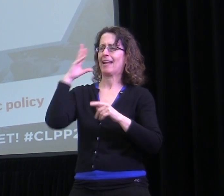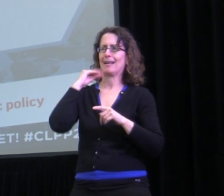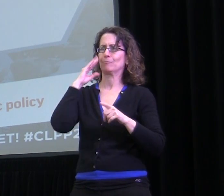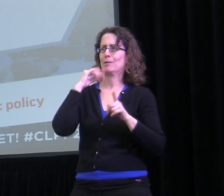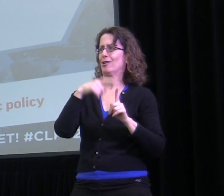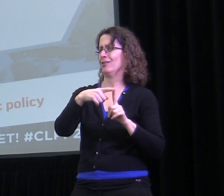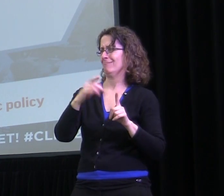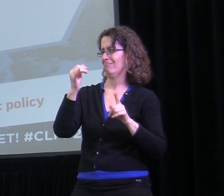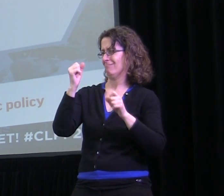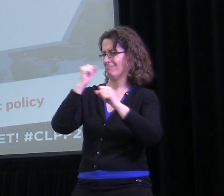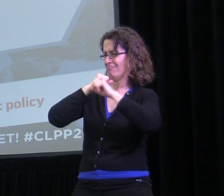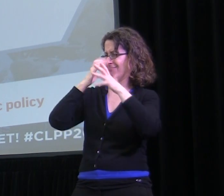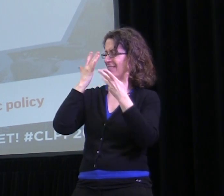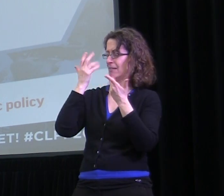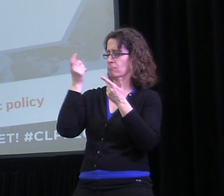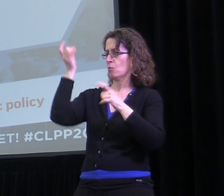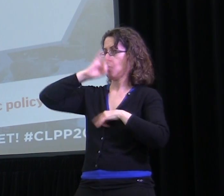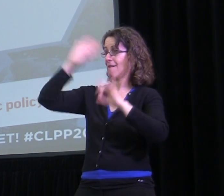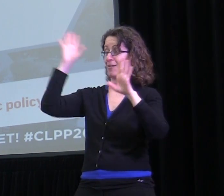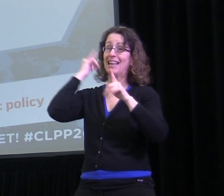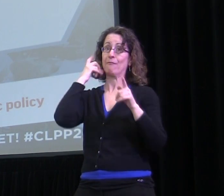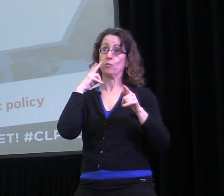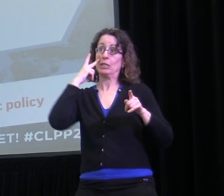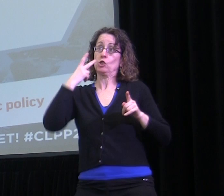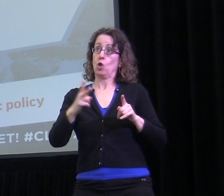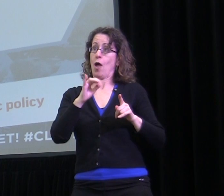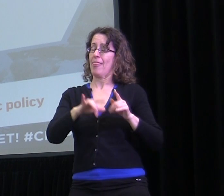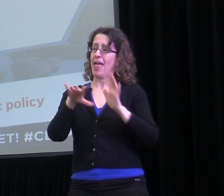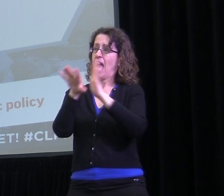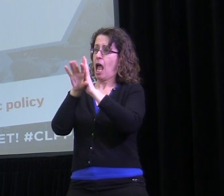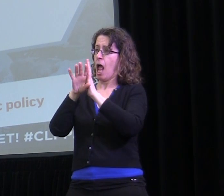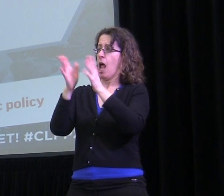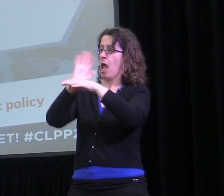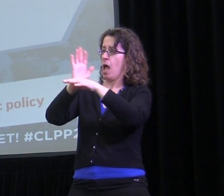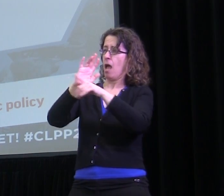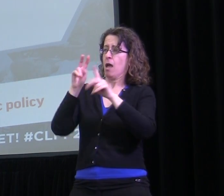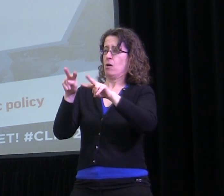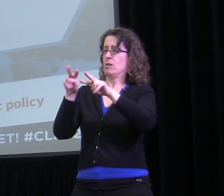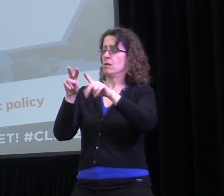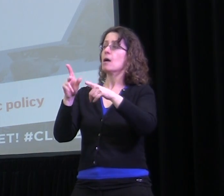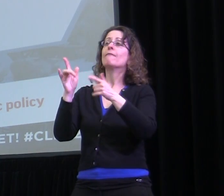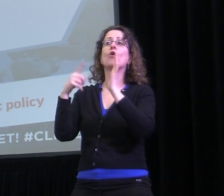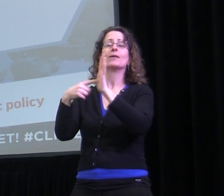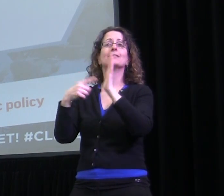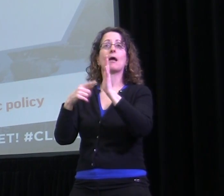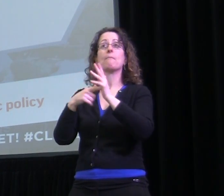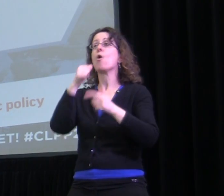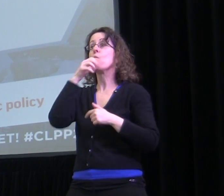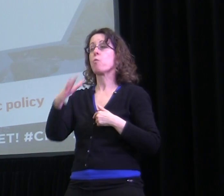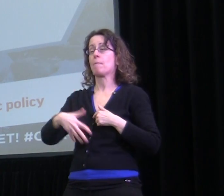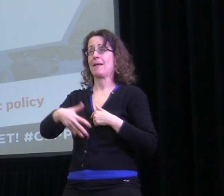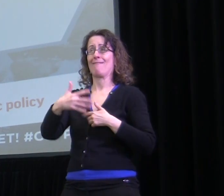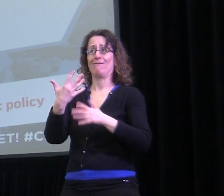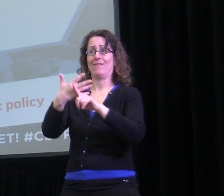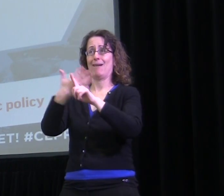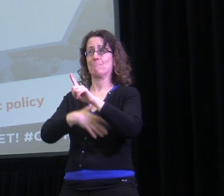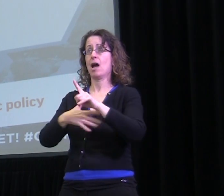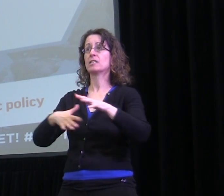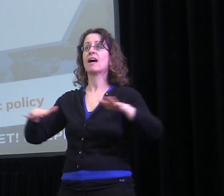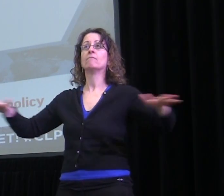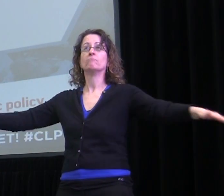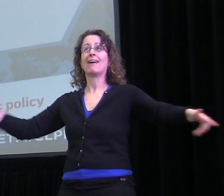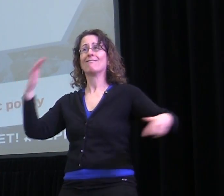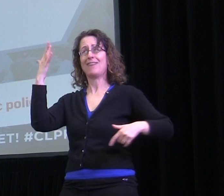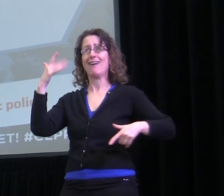people in prison if we had those images? The images of a 5-month pregnant woman in 5-point restraints with a suicide vest on and cones